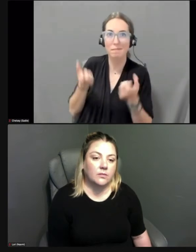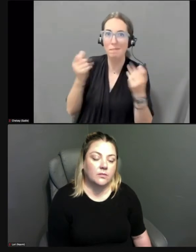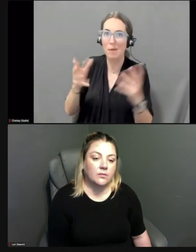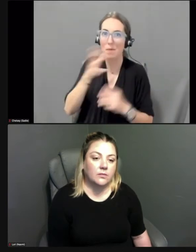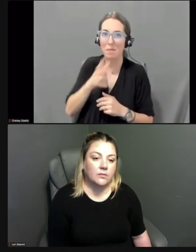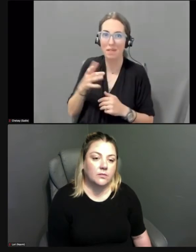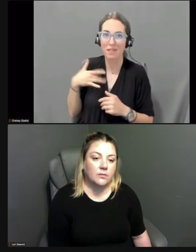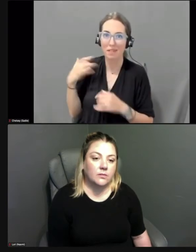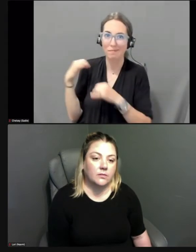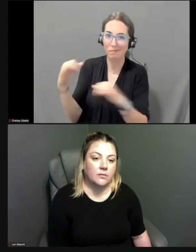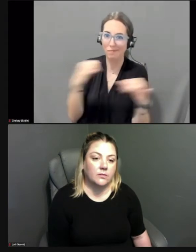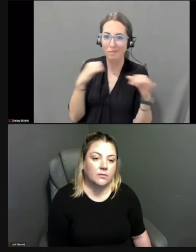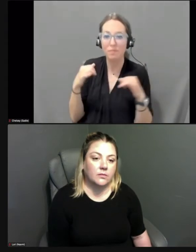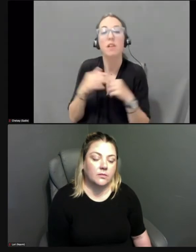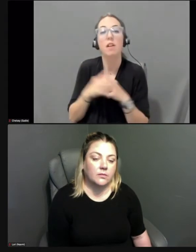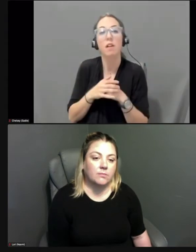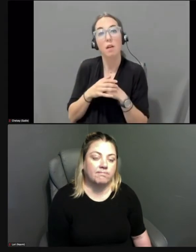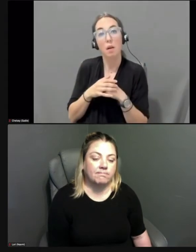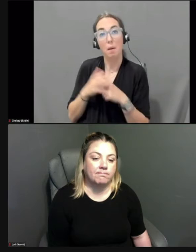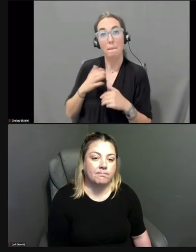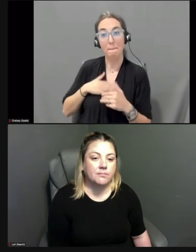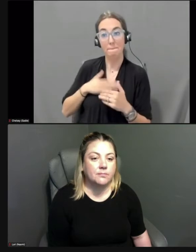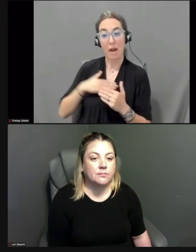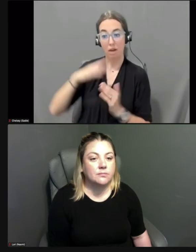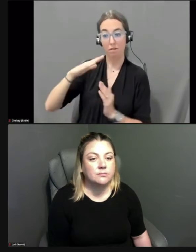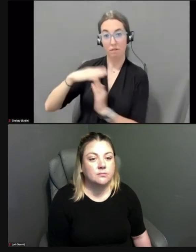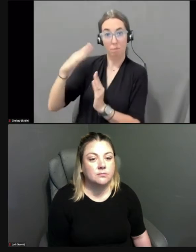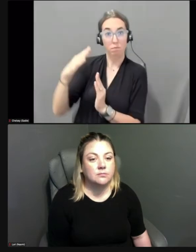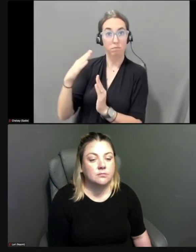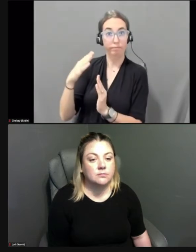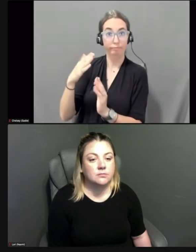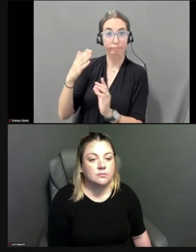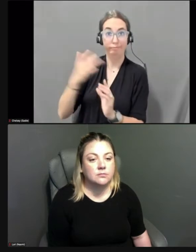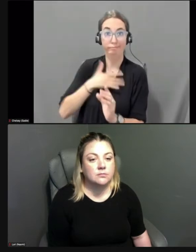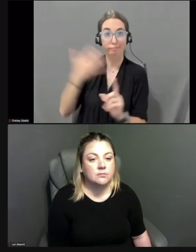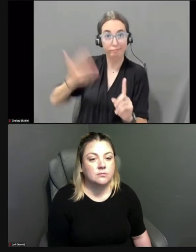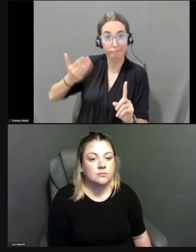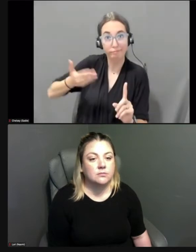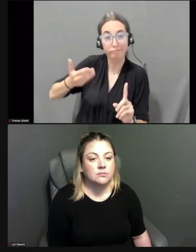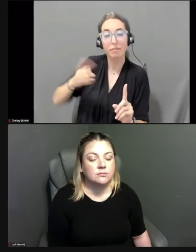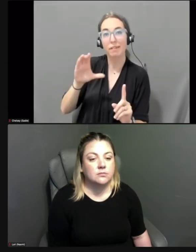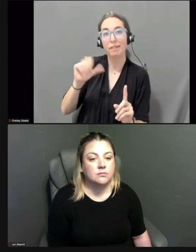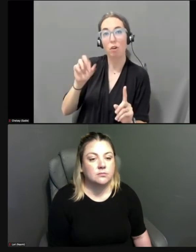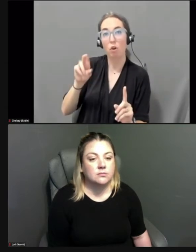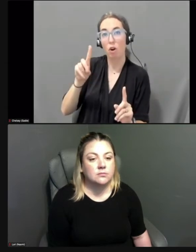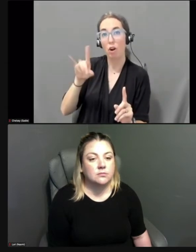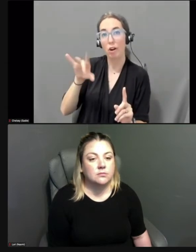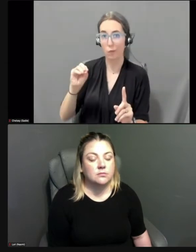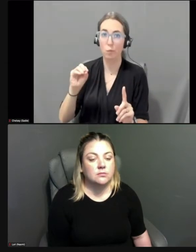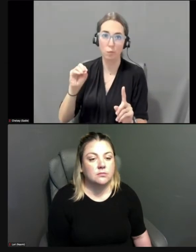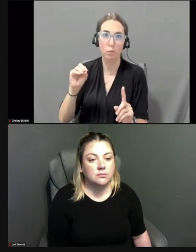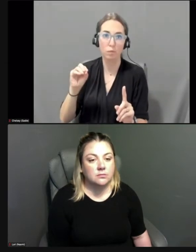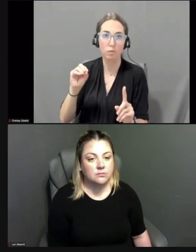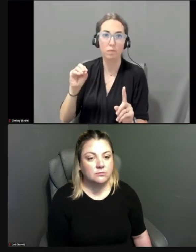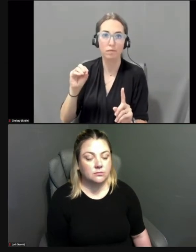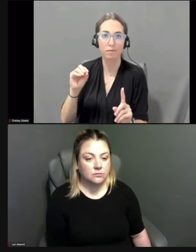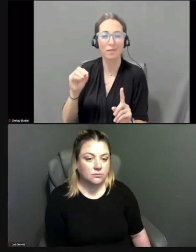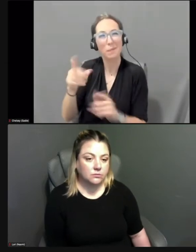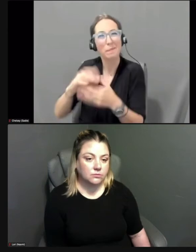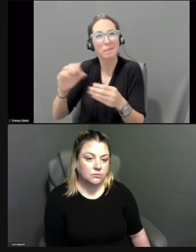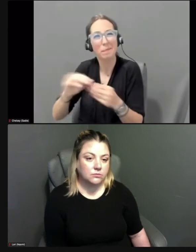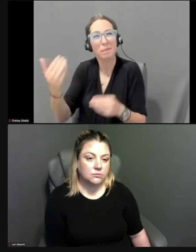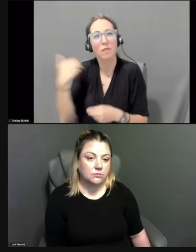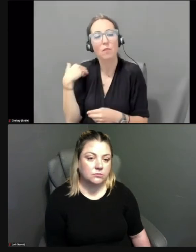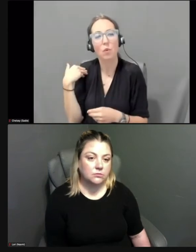like cardio was my primary source of physical activity. Because, well, and you kind of said it earlier, like you